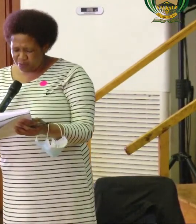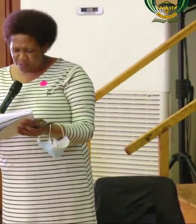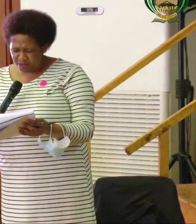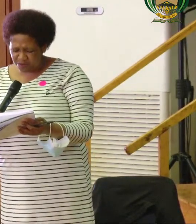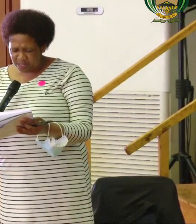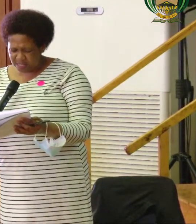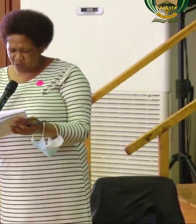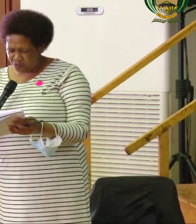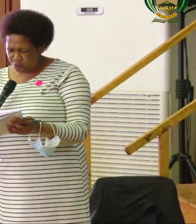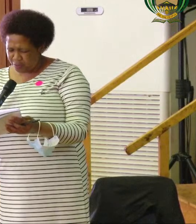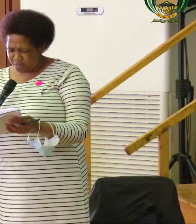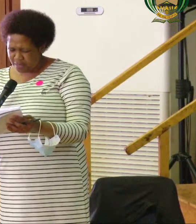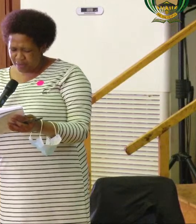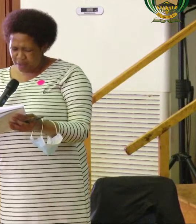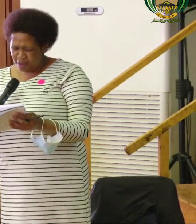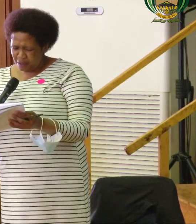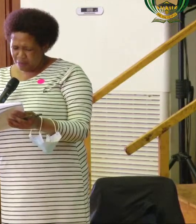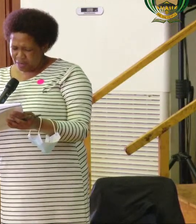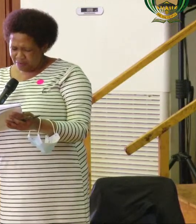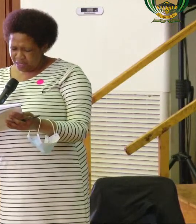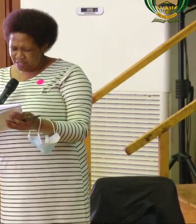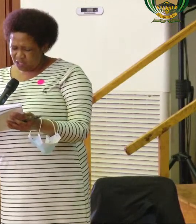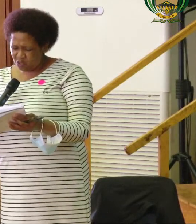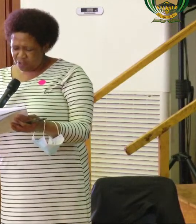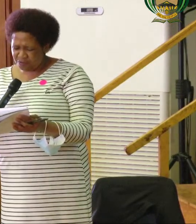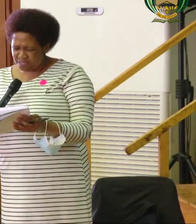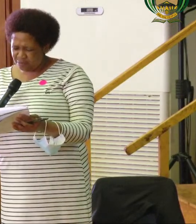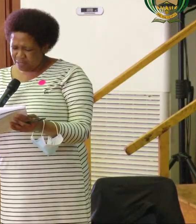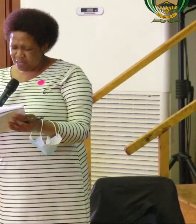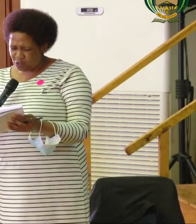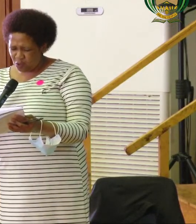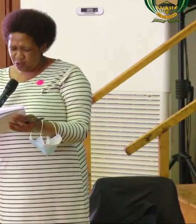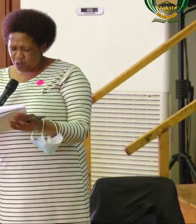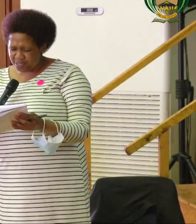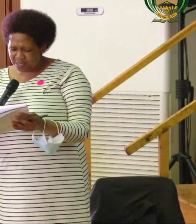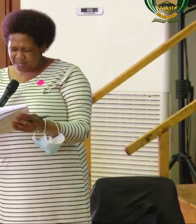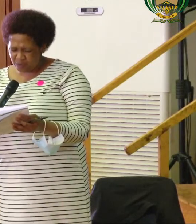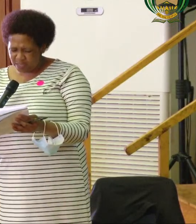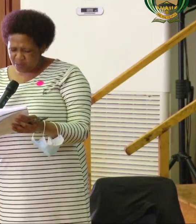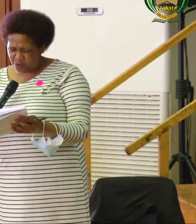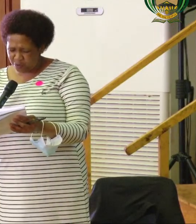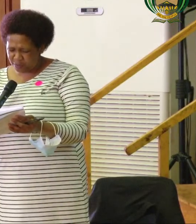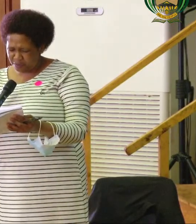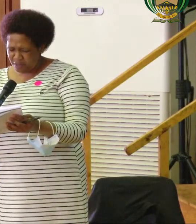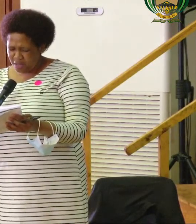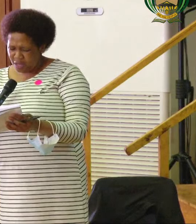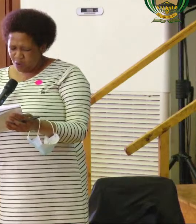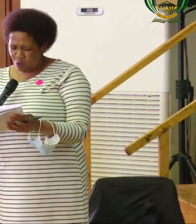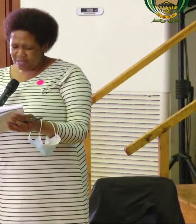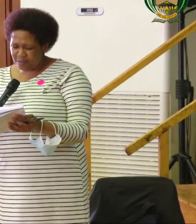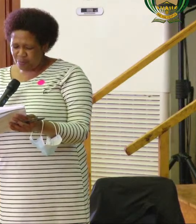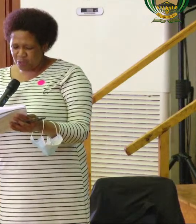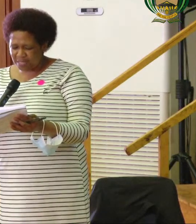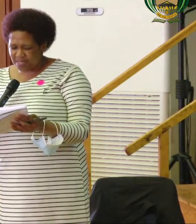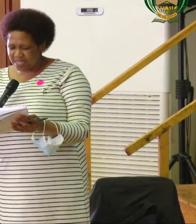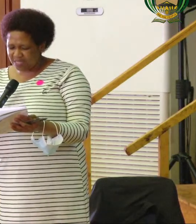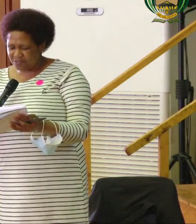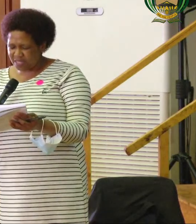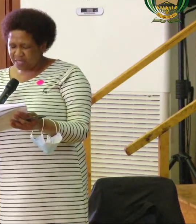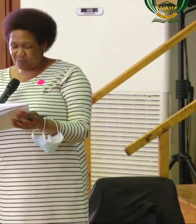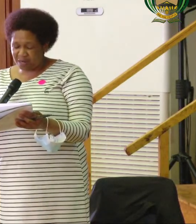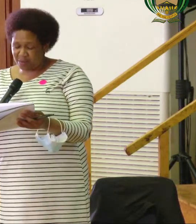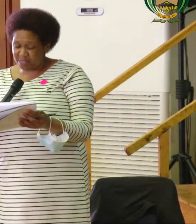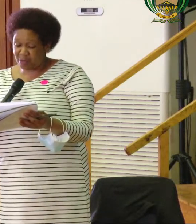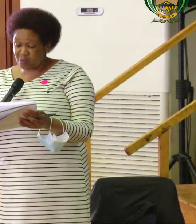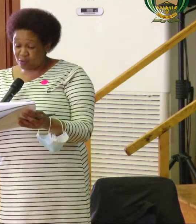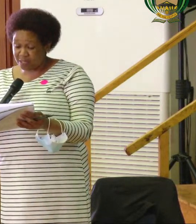accused of being xenophobic. Parliament is not visible at all to assist with this problem. What reports are they giving